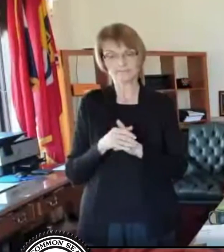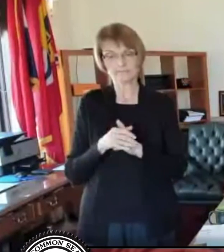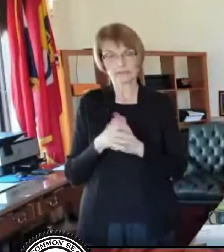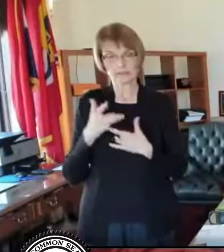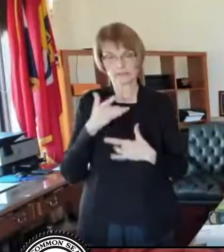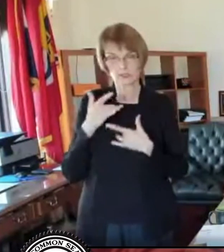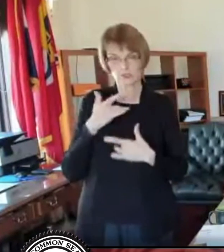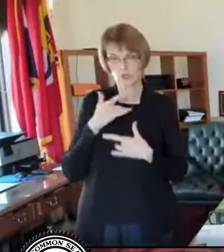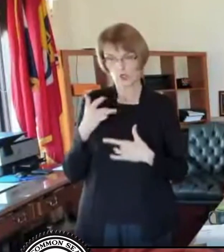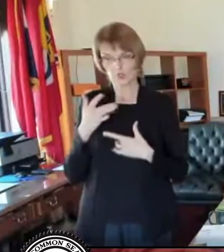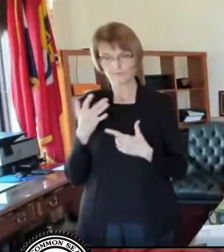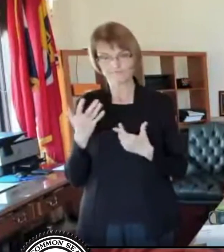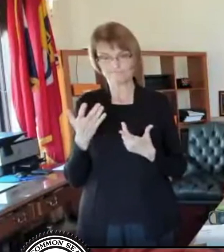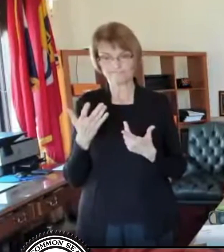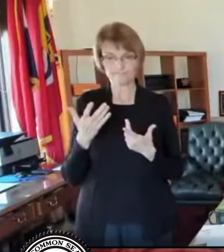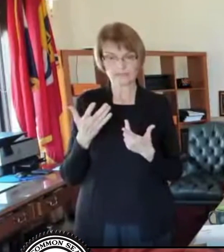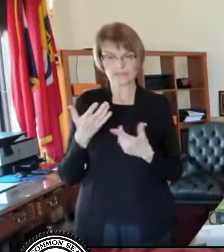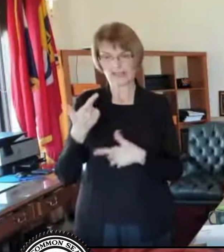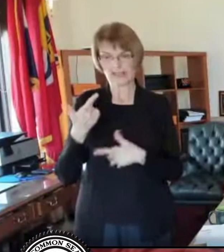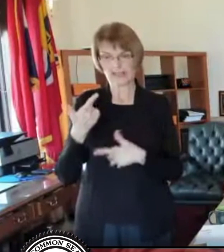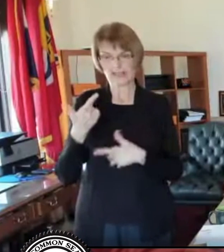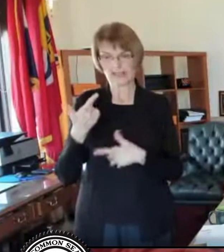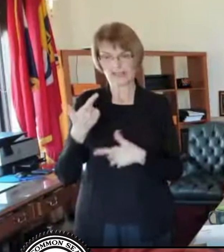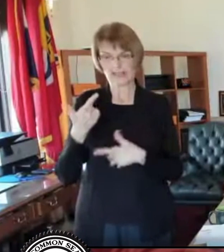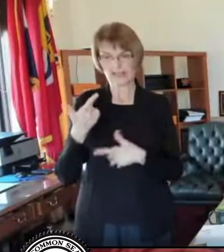non-mask wearing at a gas station.